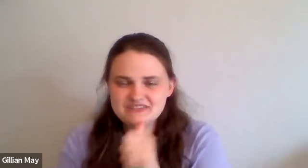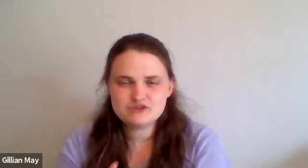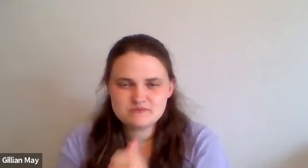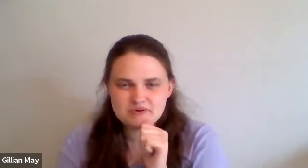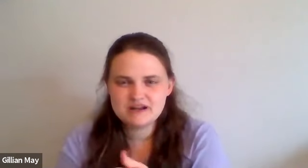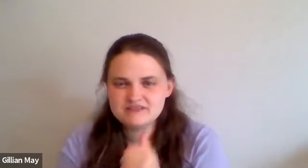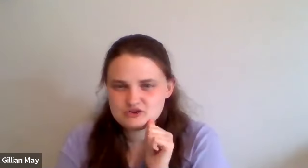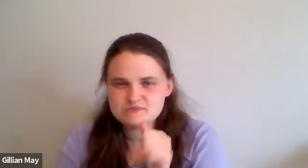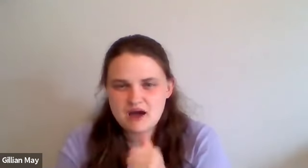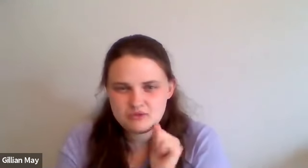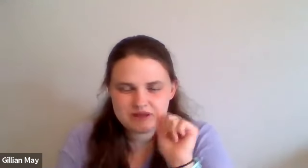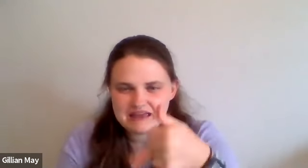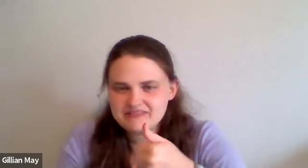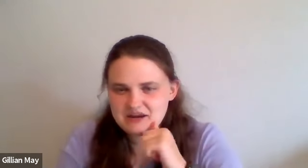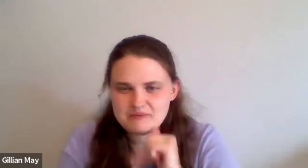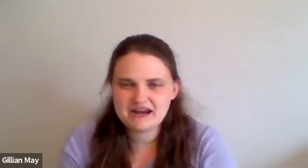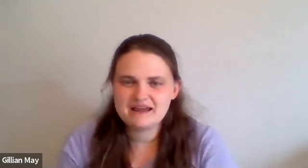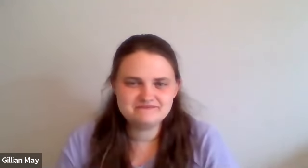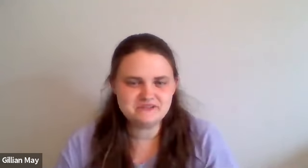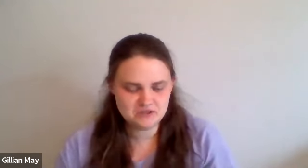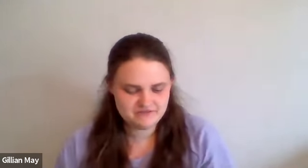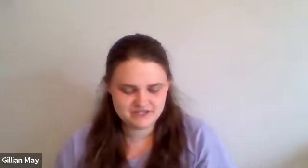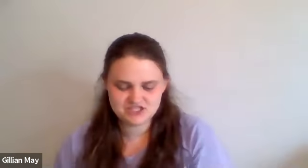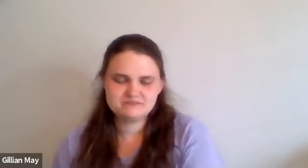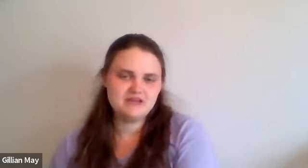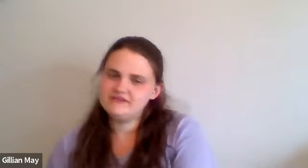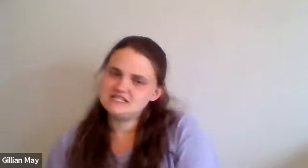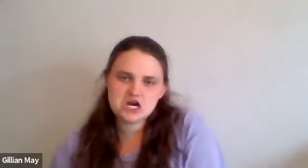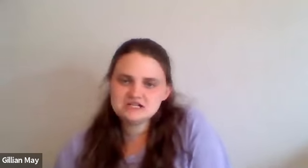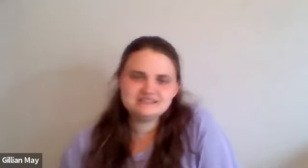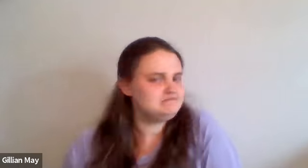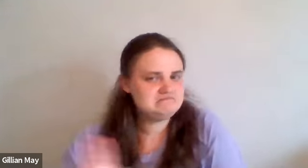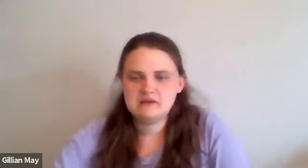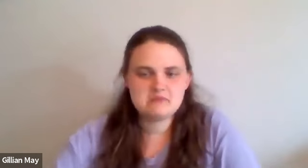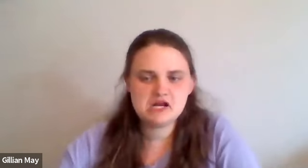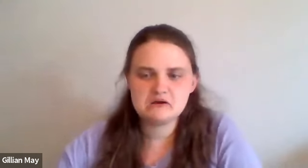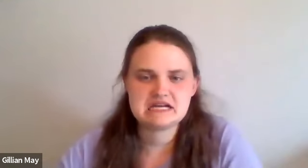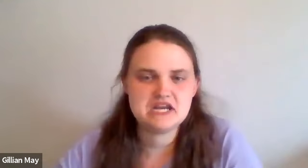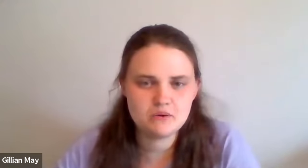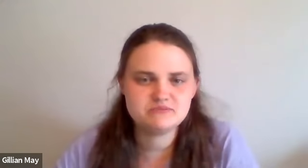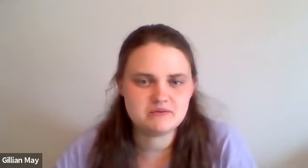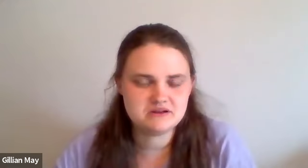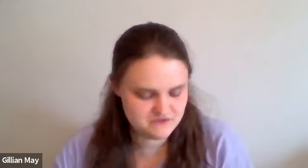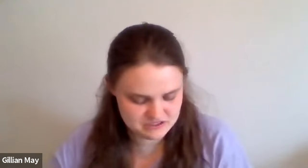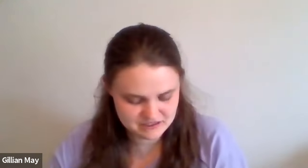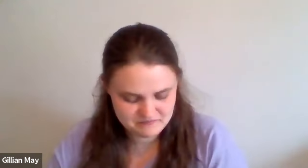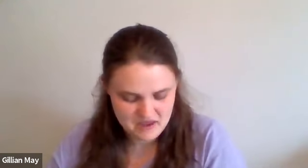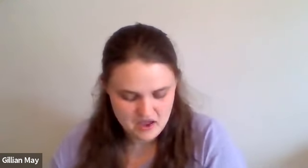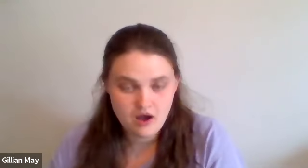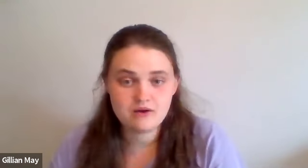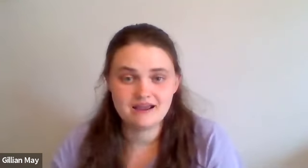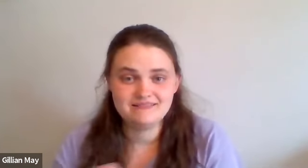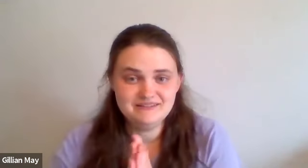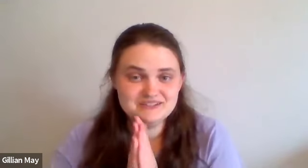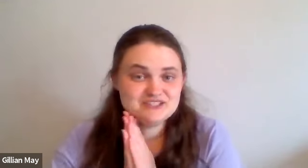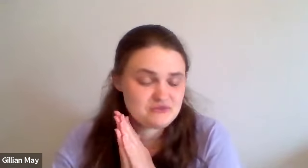trying to get those, I'm trying not those mouthing in there, but I feel if it's hurting, Let me know because I know it's probably confusing. All right. So